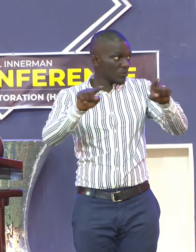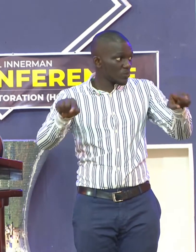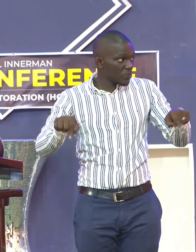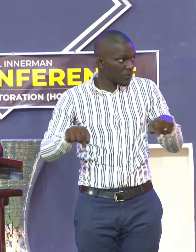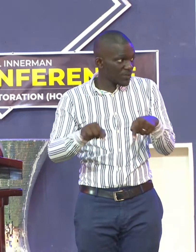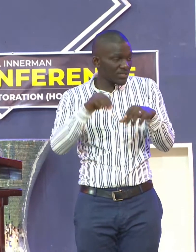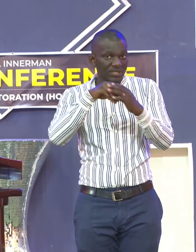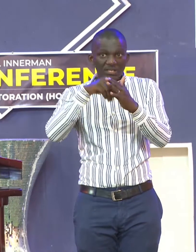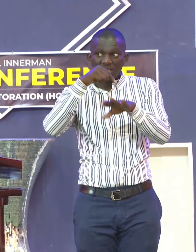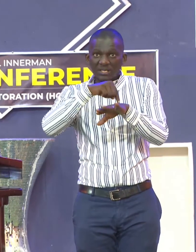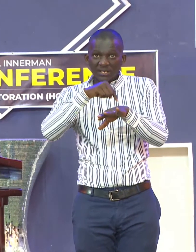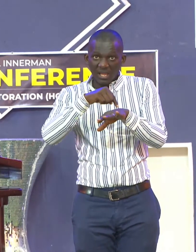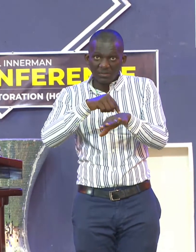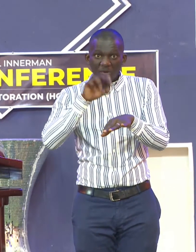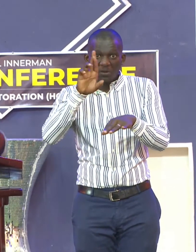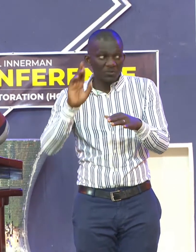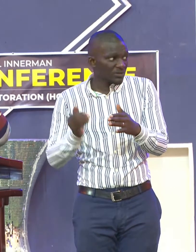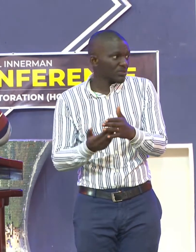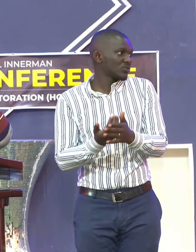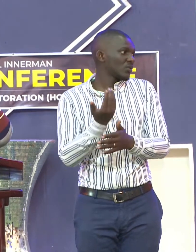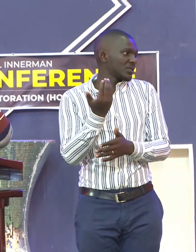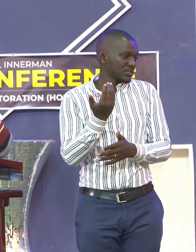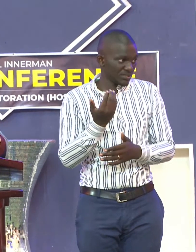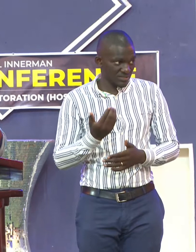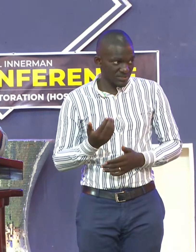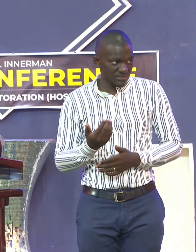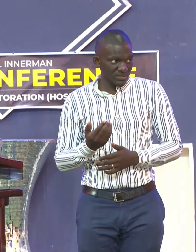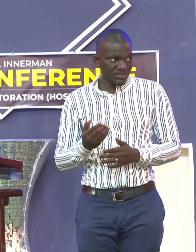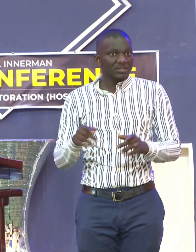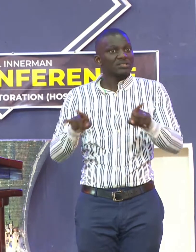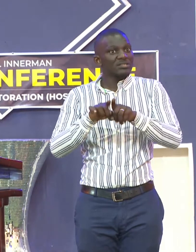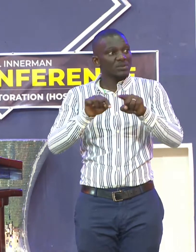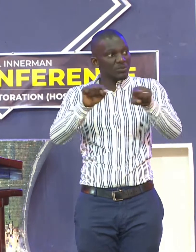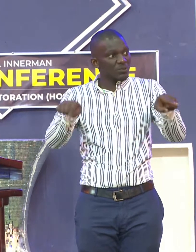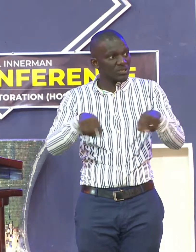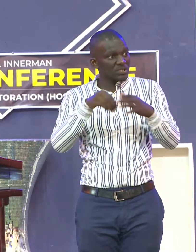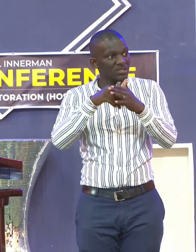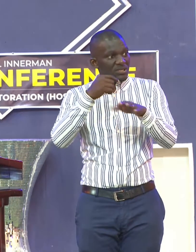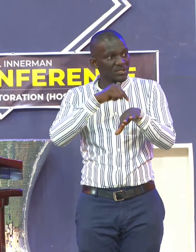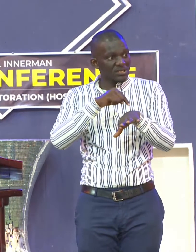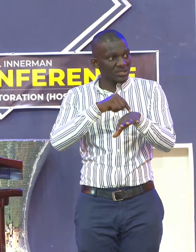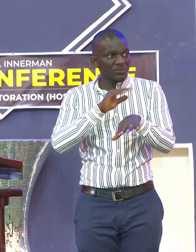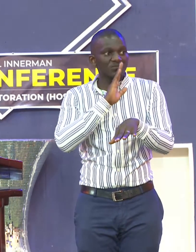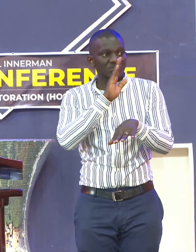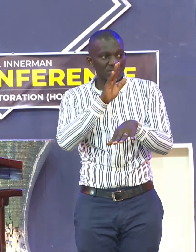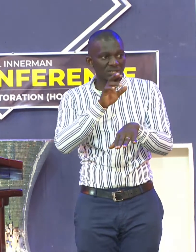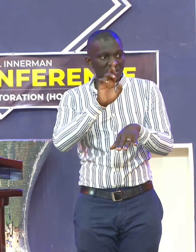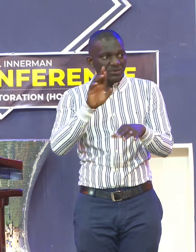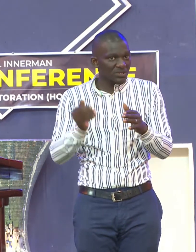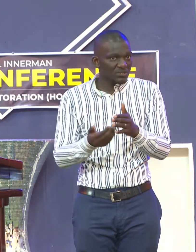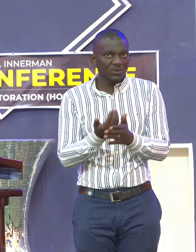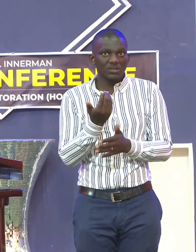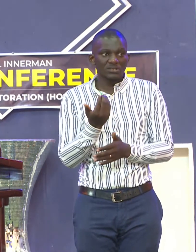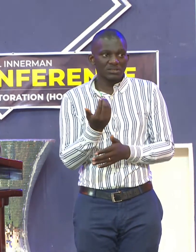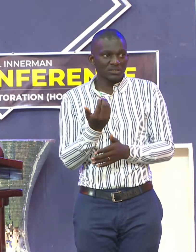kya kuddizibwawo. We are in a time of being restored. Tuli mu kiseera kya kuzibwawo. We are in a time of being